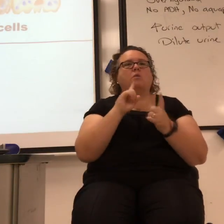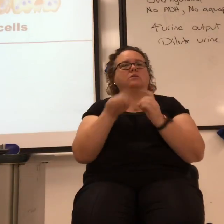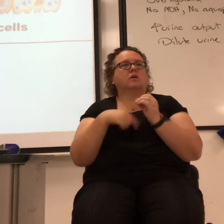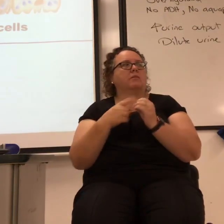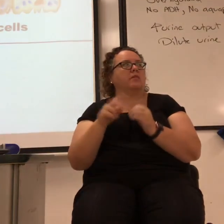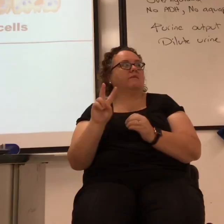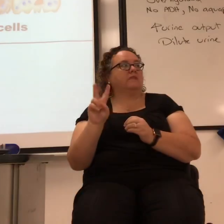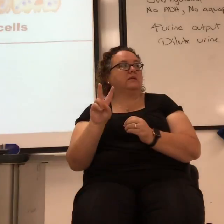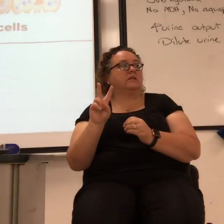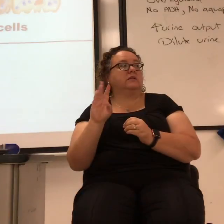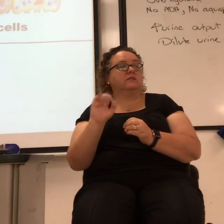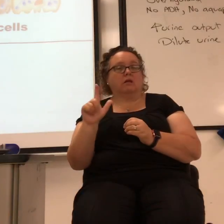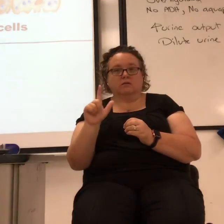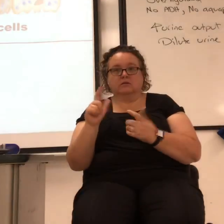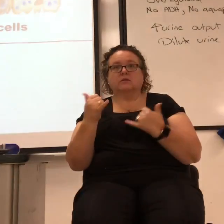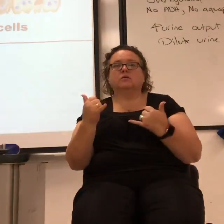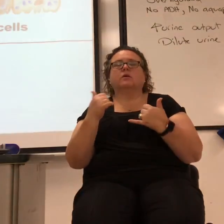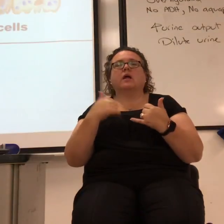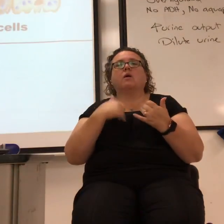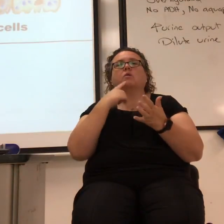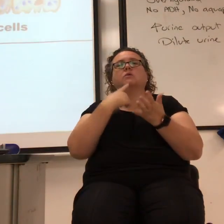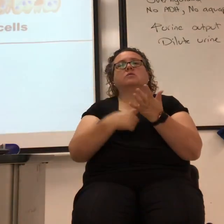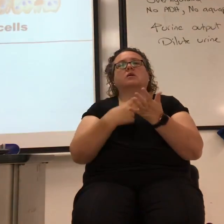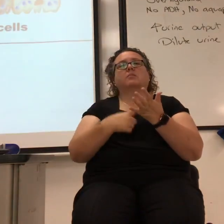cells. So in the collecting duct,